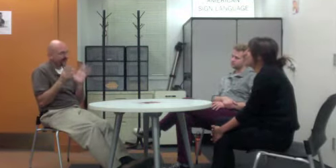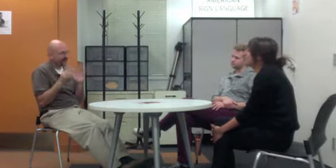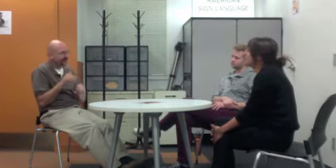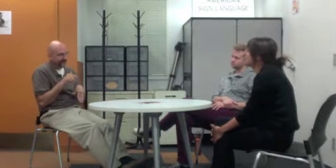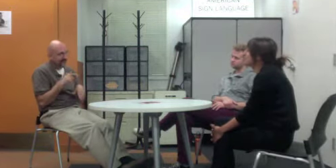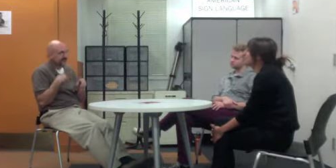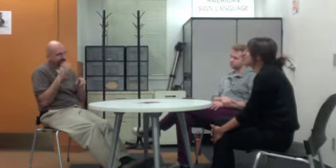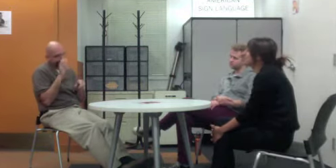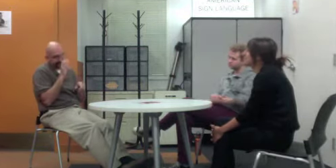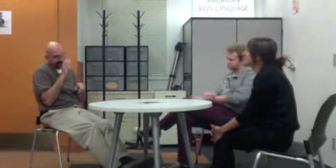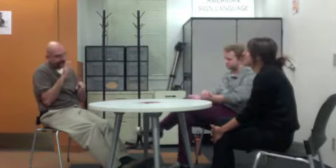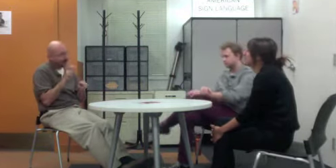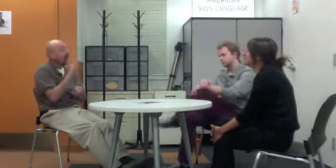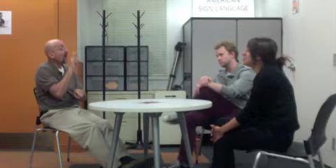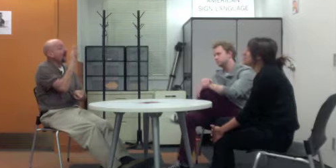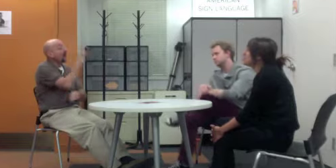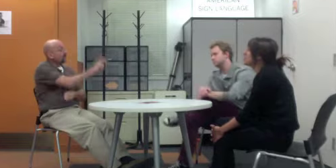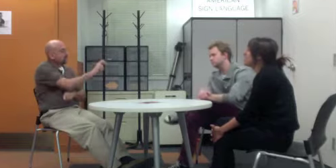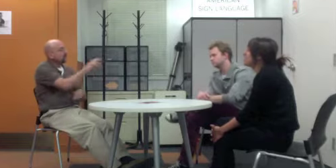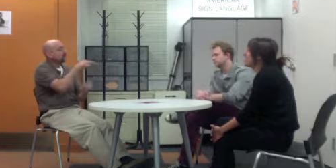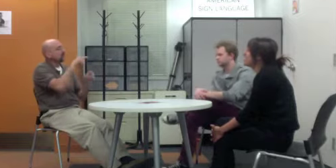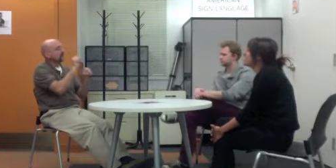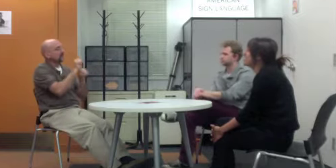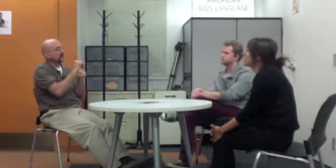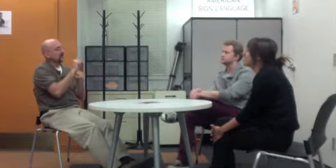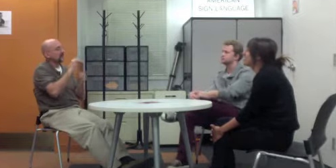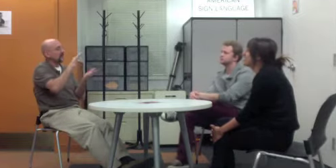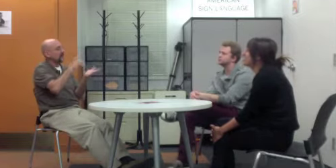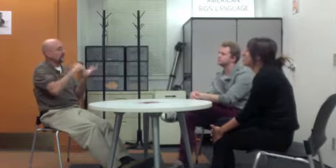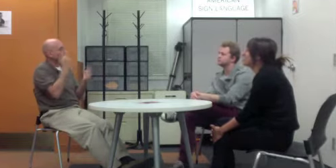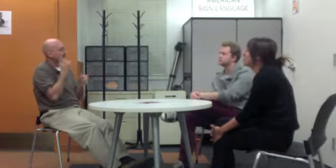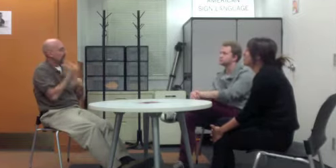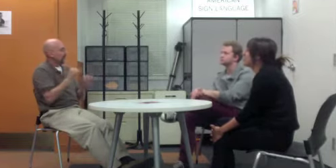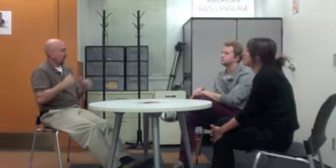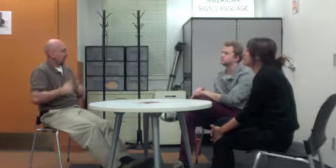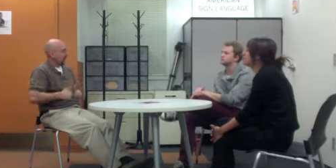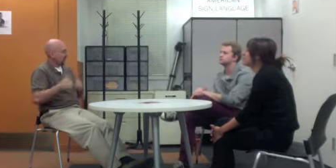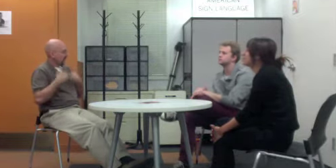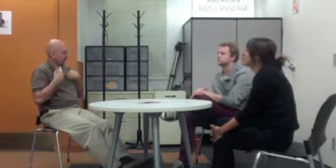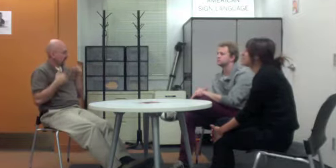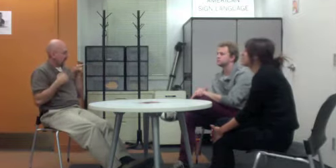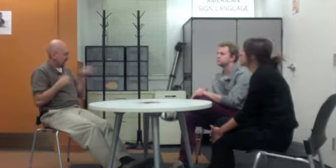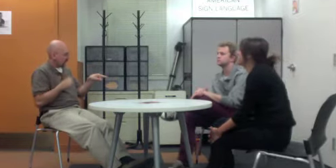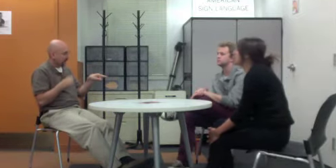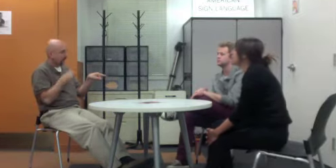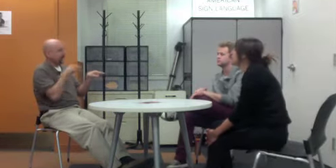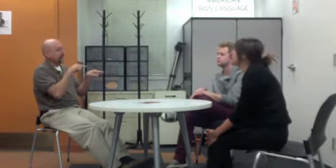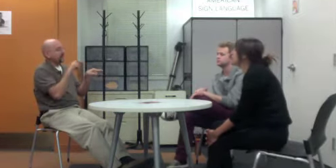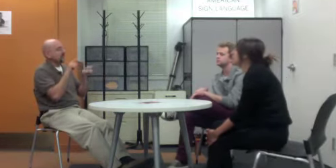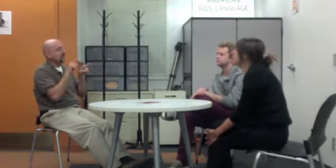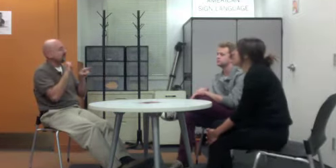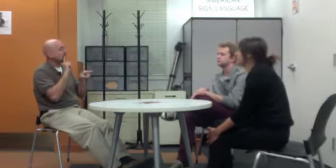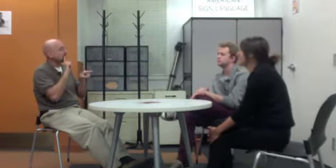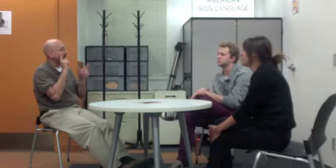do. So I started looking again, and I found another job in the Center for Independent Living.